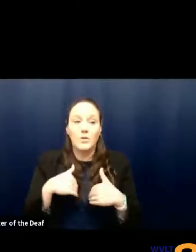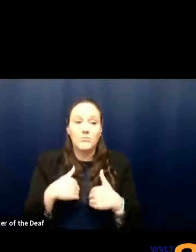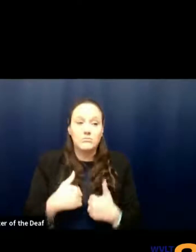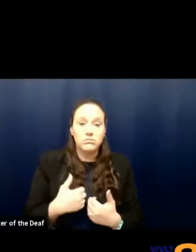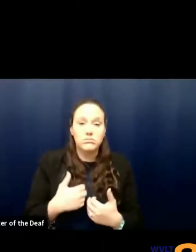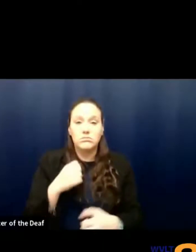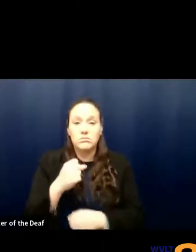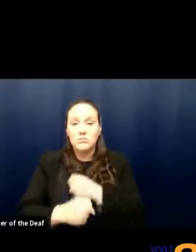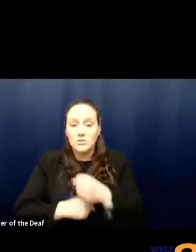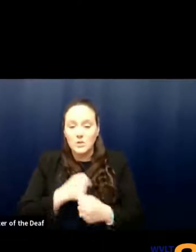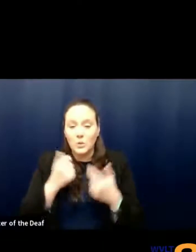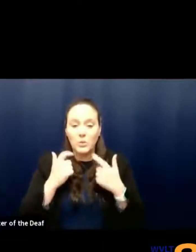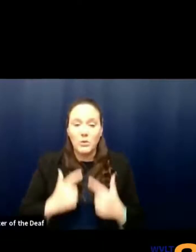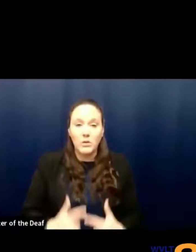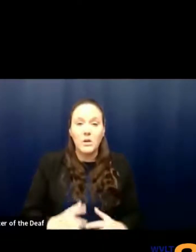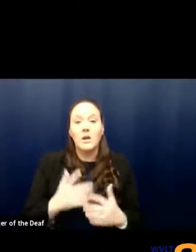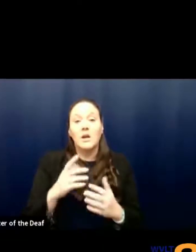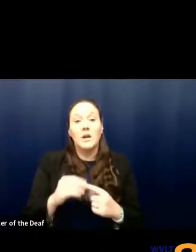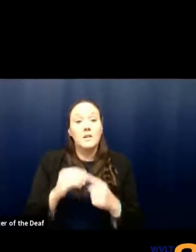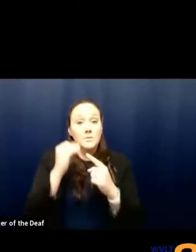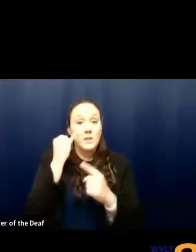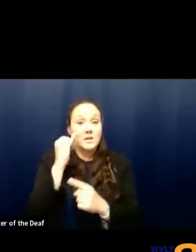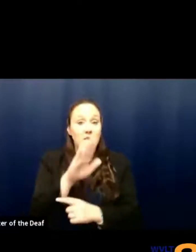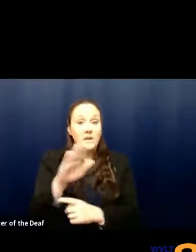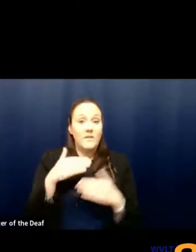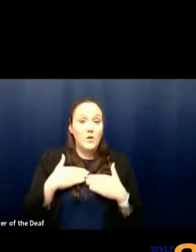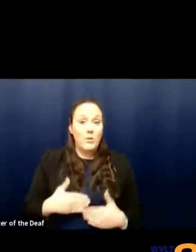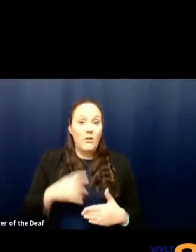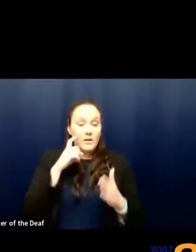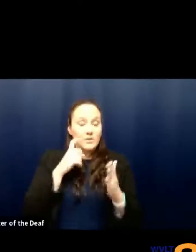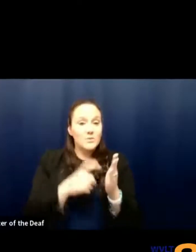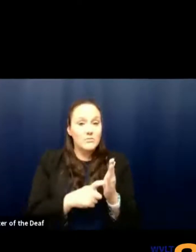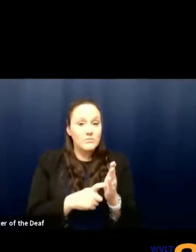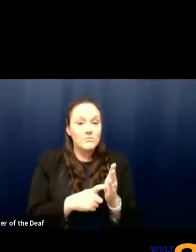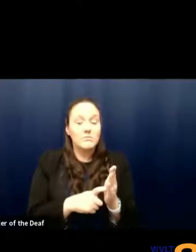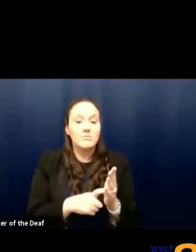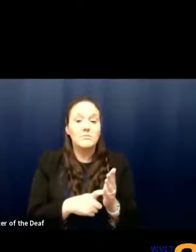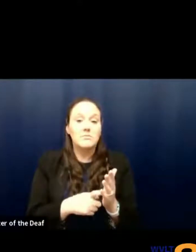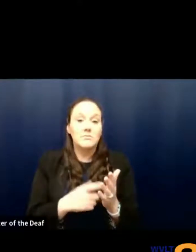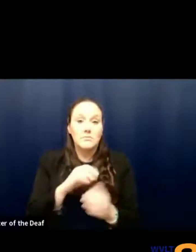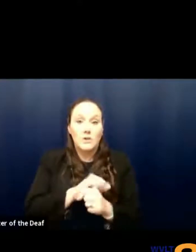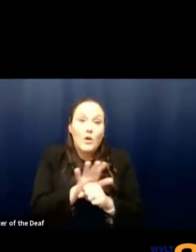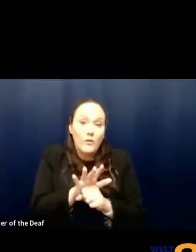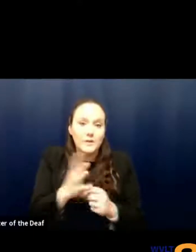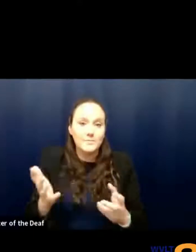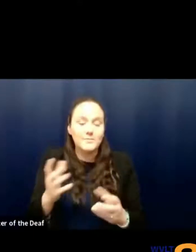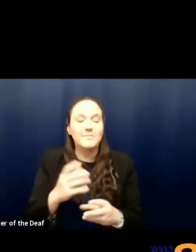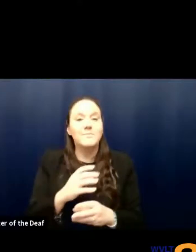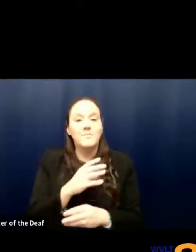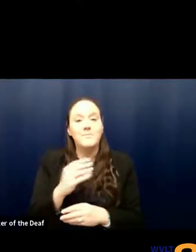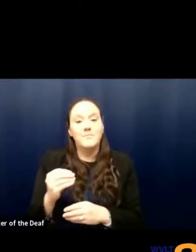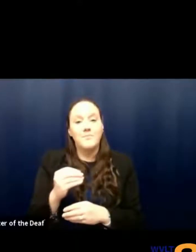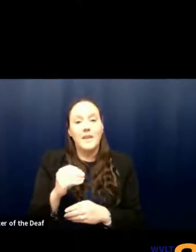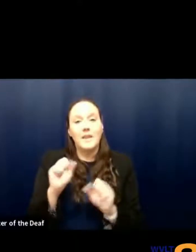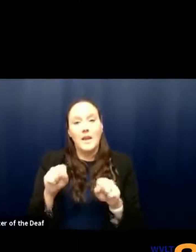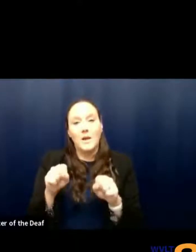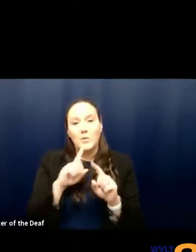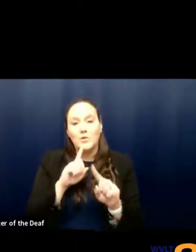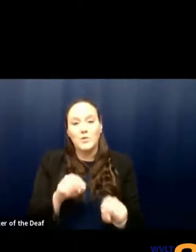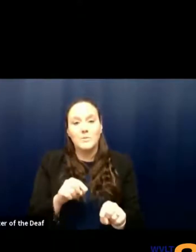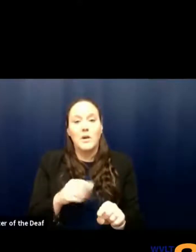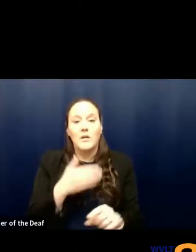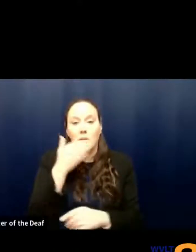thing. Especially if your body is recognizing COVID and able to respond more robustly to it